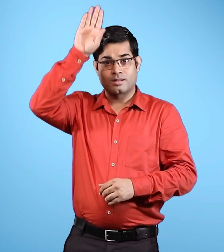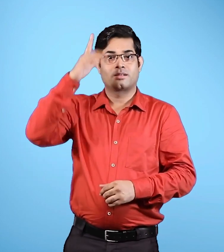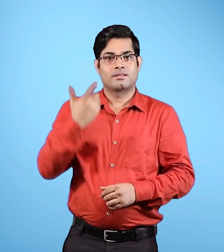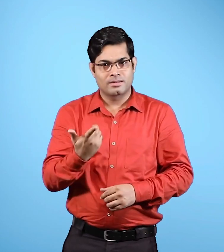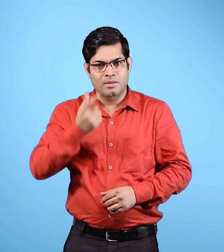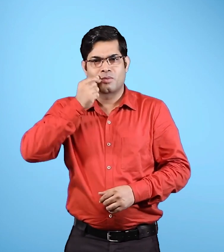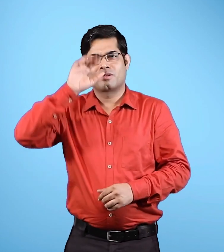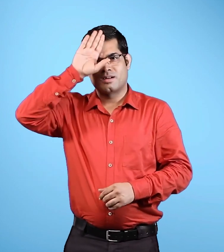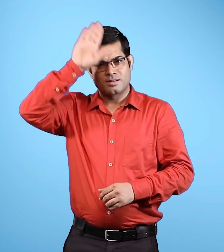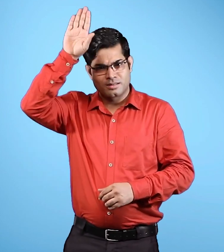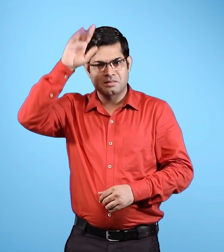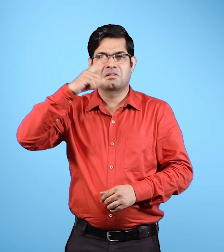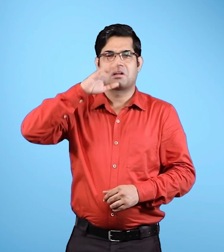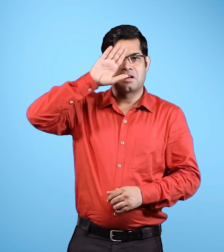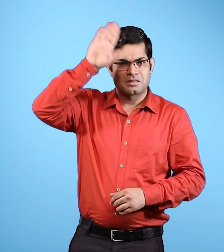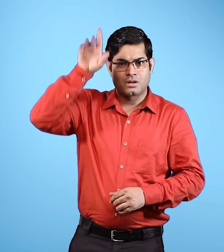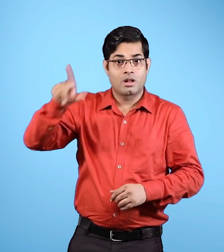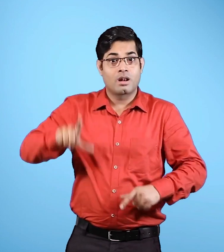those of kings and queens.